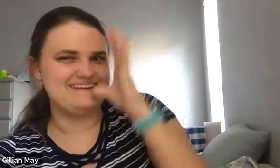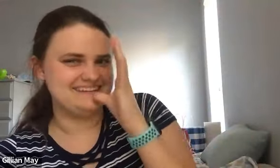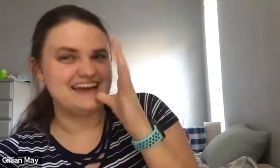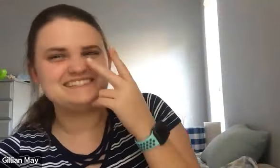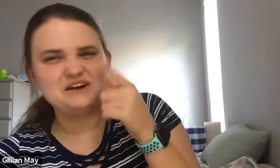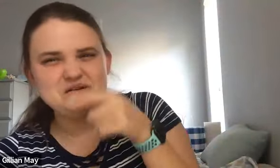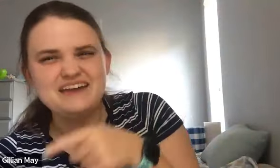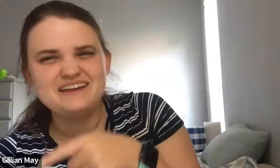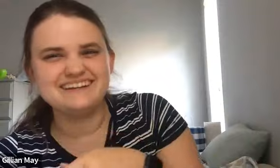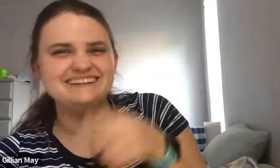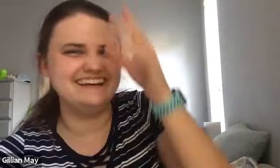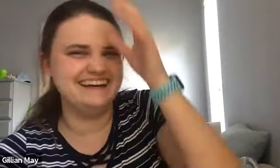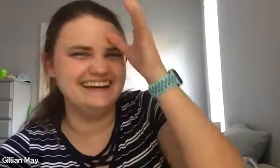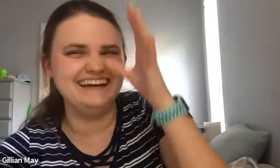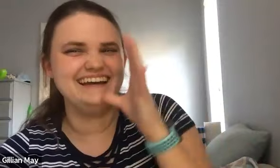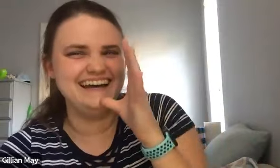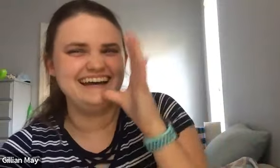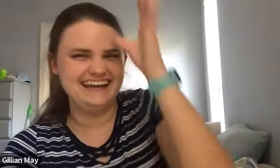Parents. I saw you, Henry.